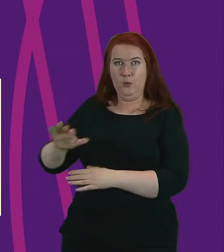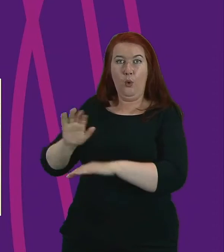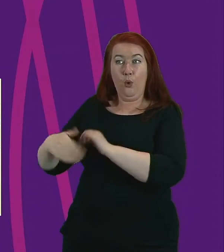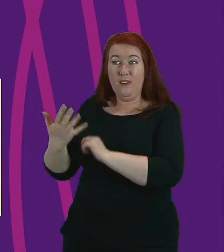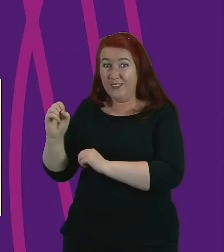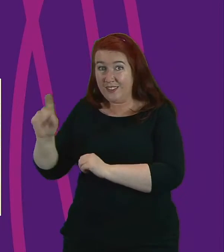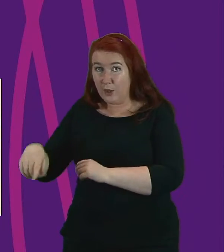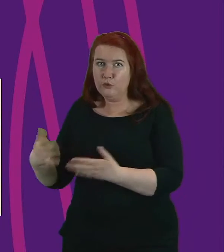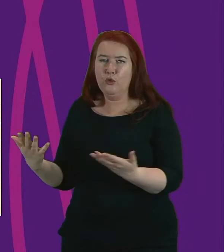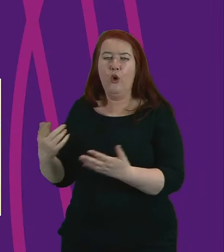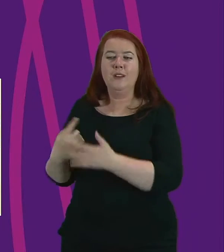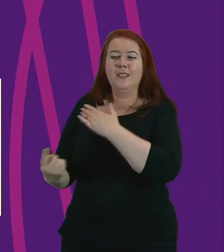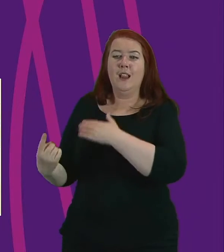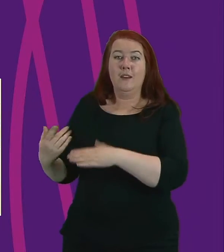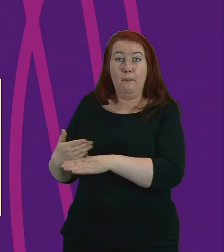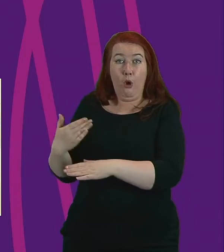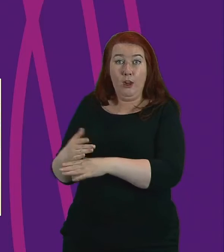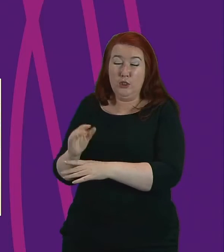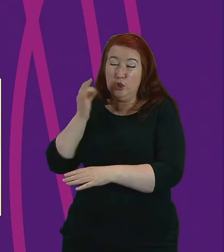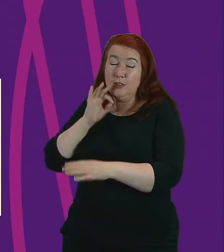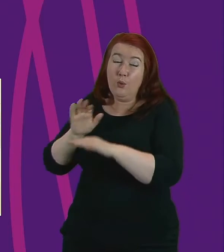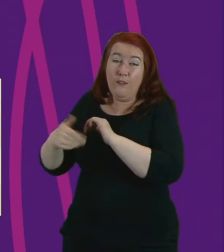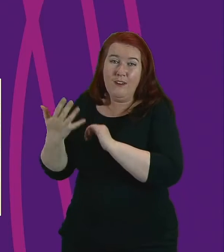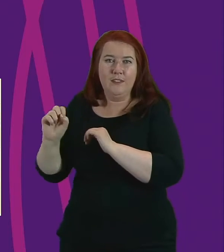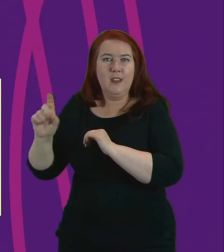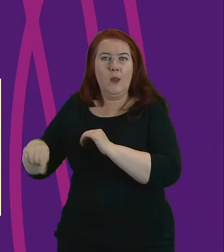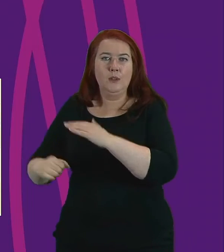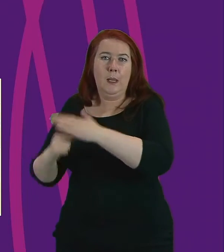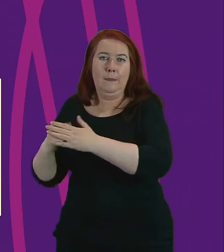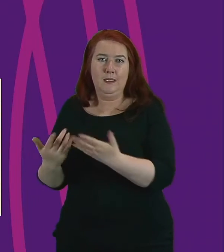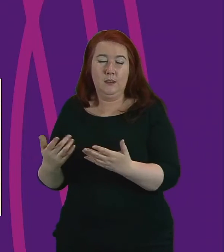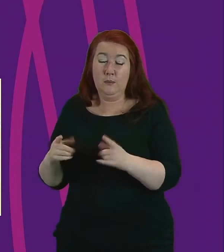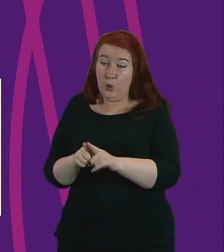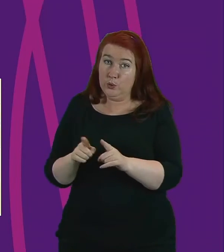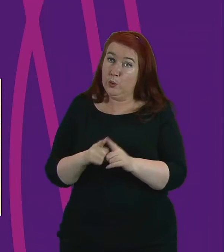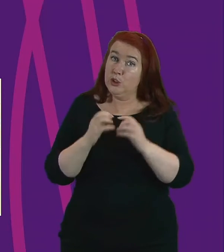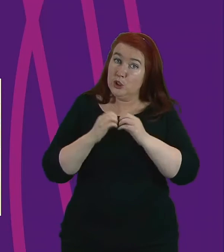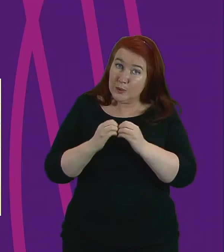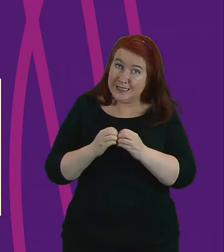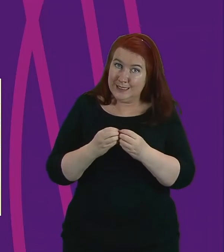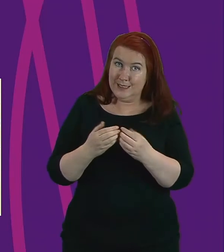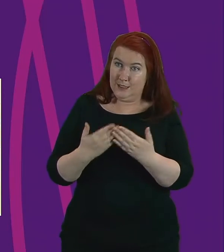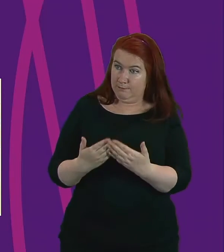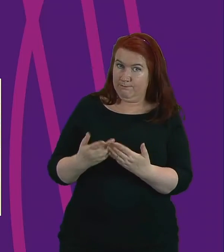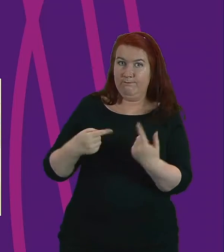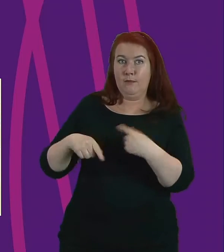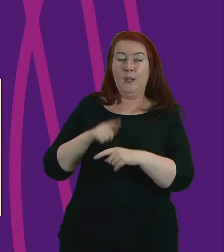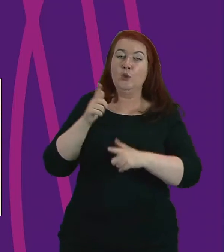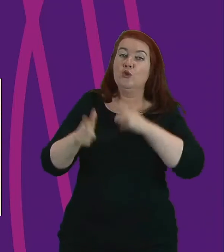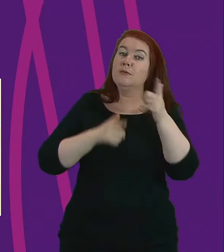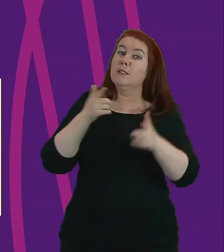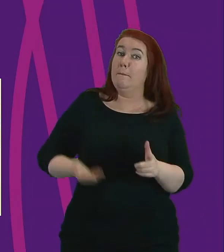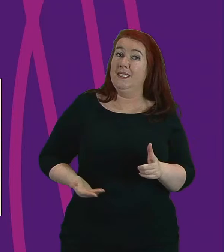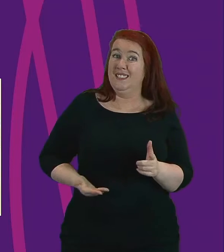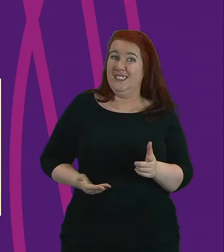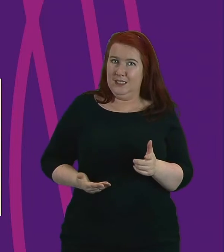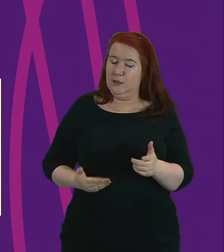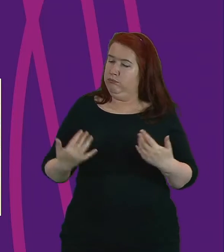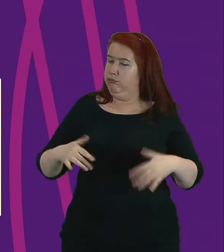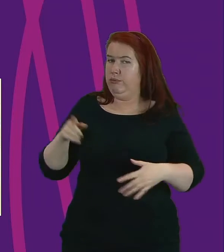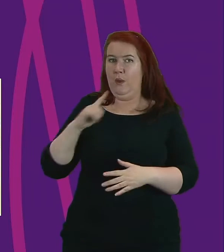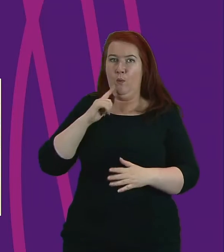limit. And we need to consider extending support for students and tourism businesses who will lose out on